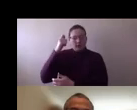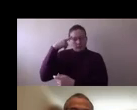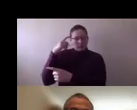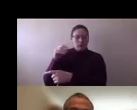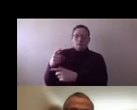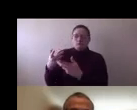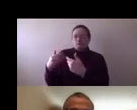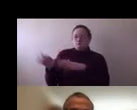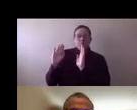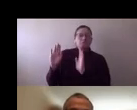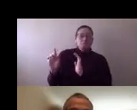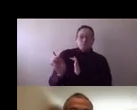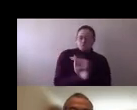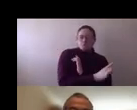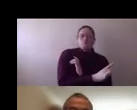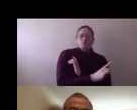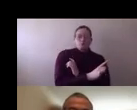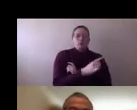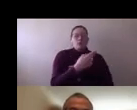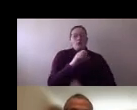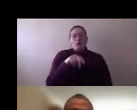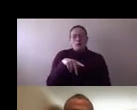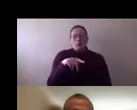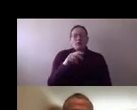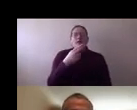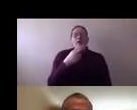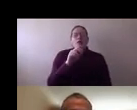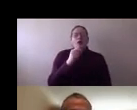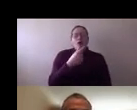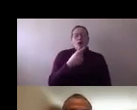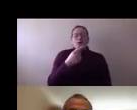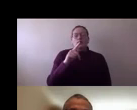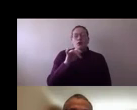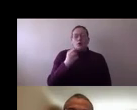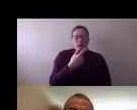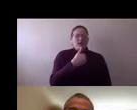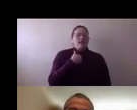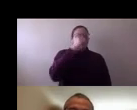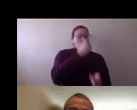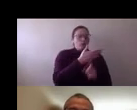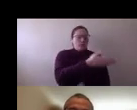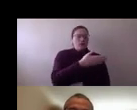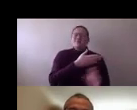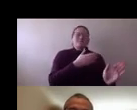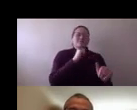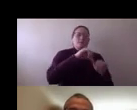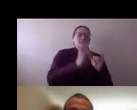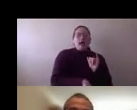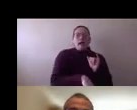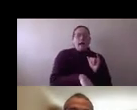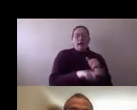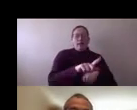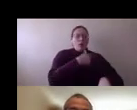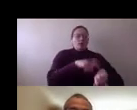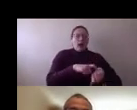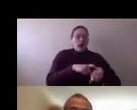left Tianjin, went to Hong Kong, where she had a brother there, but she didn't stay there long. She went to